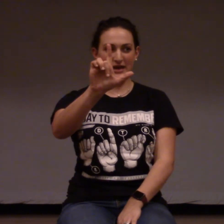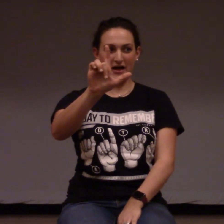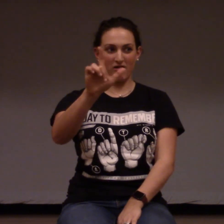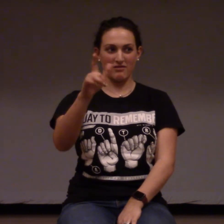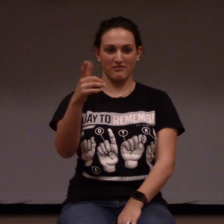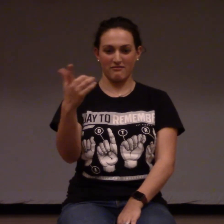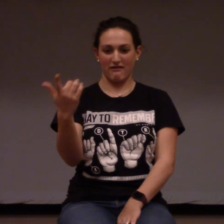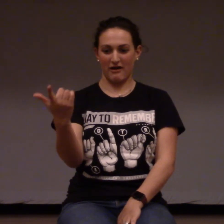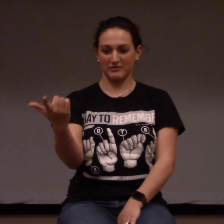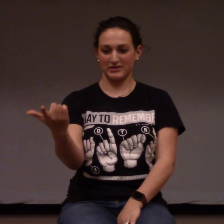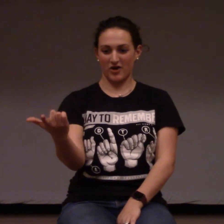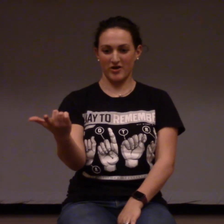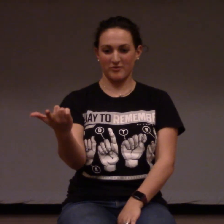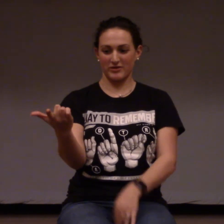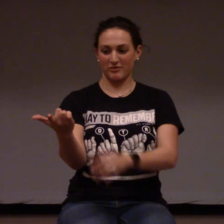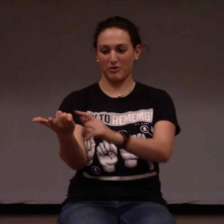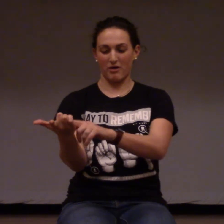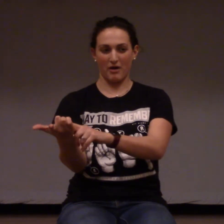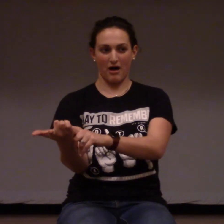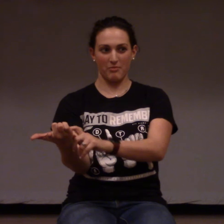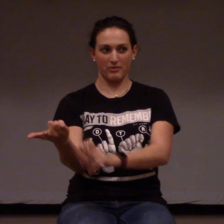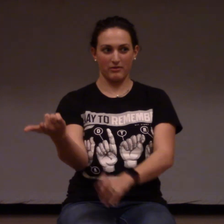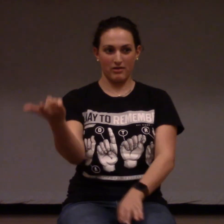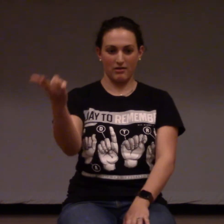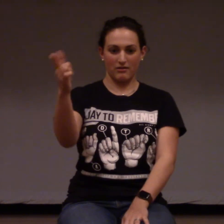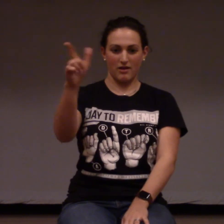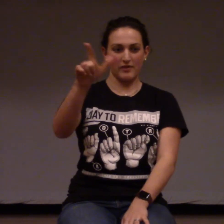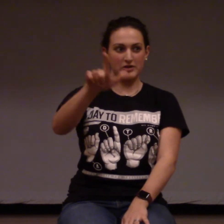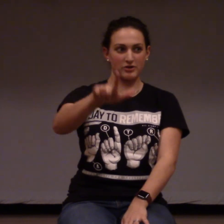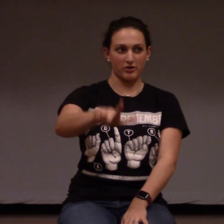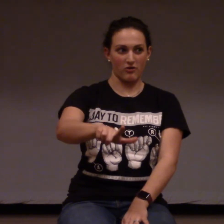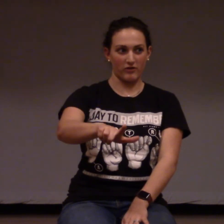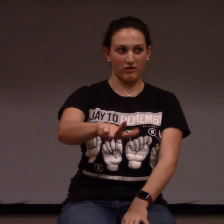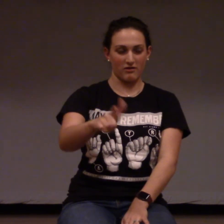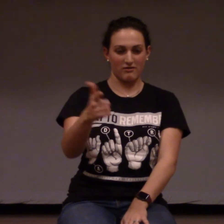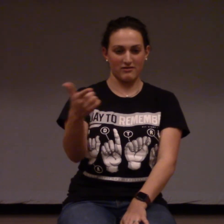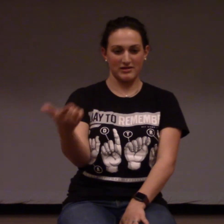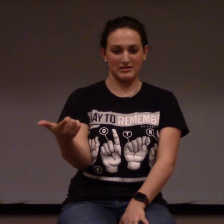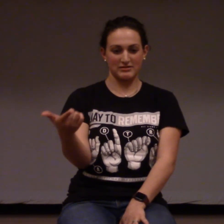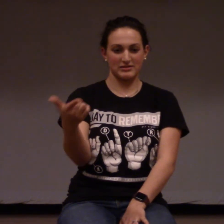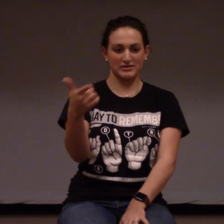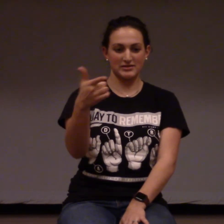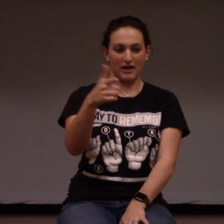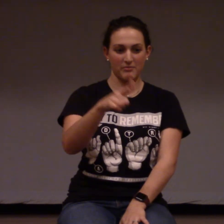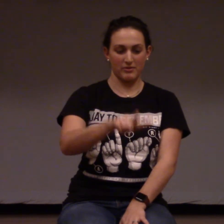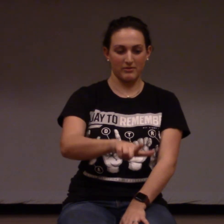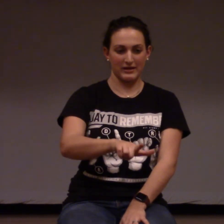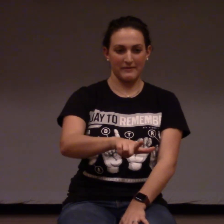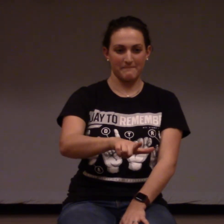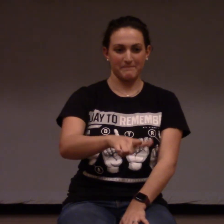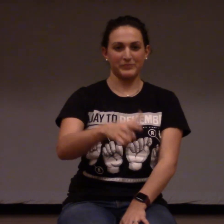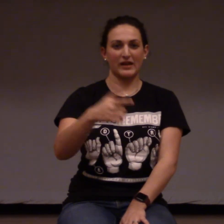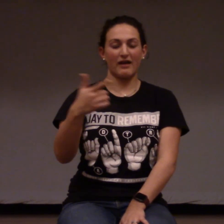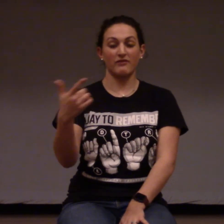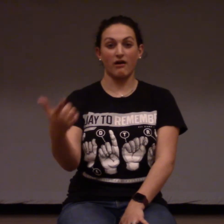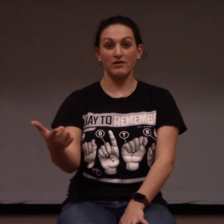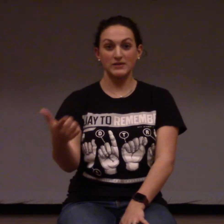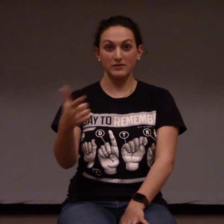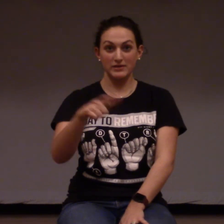L. I would start it with your palm up and then turn it over. Step. I've also